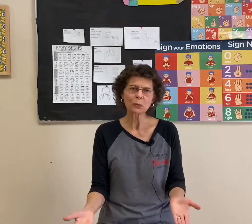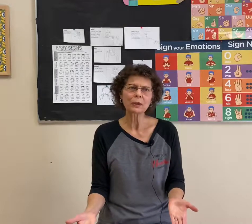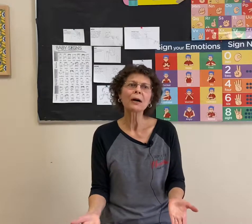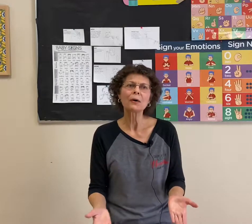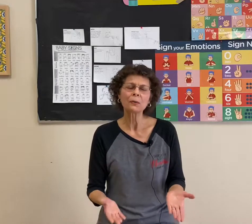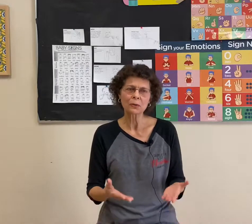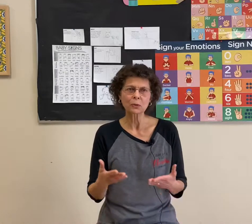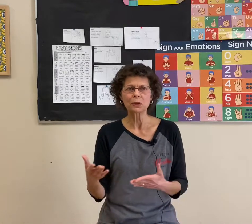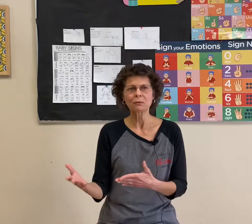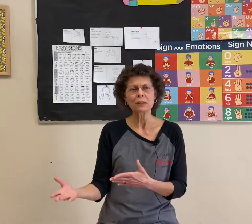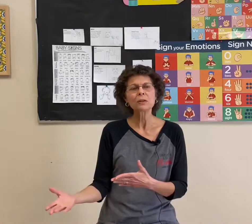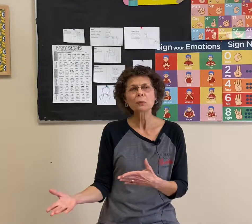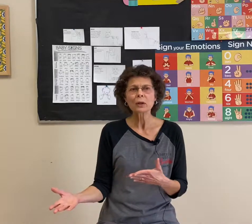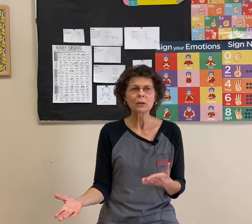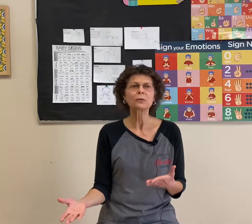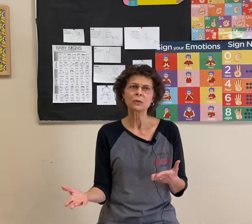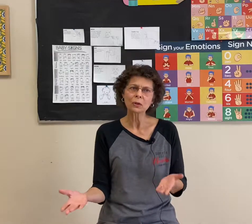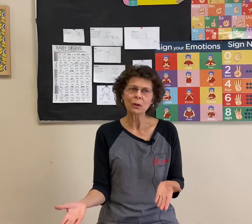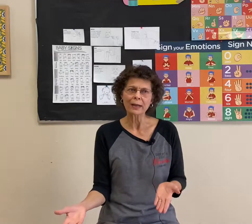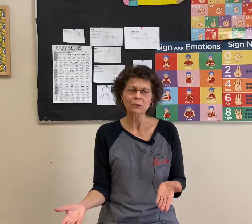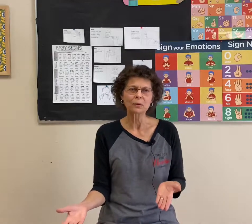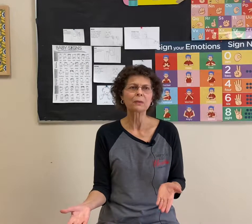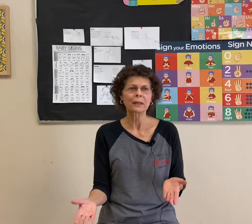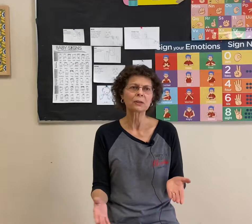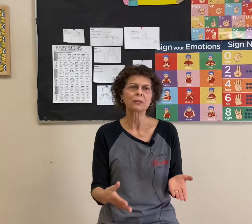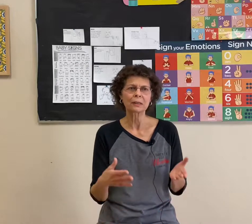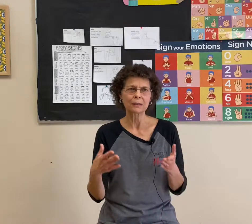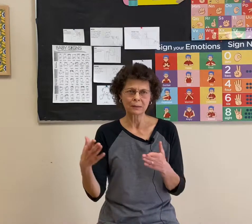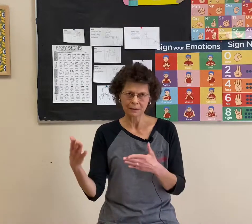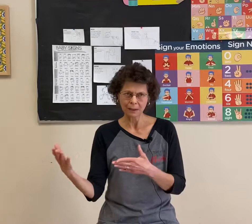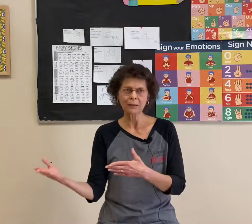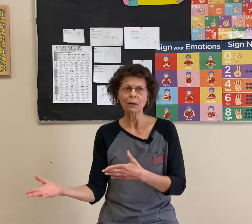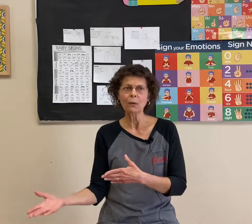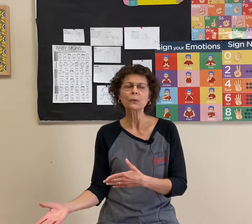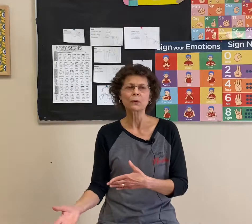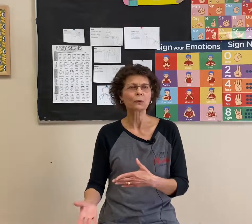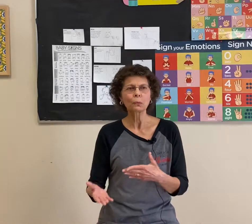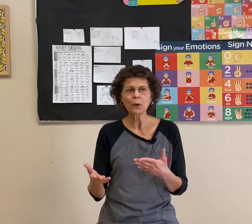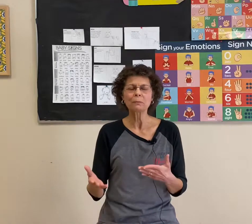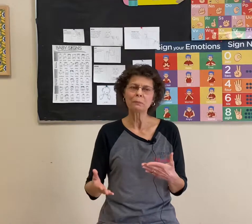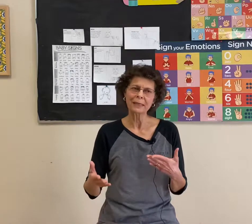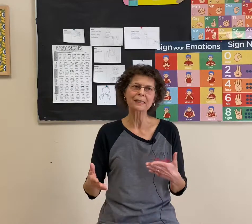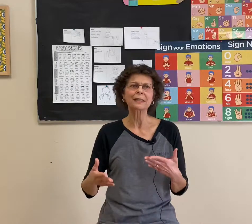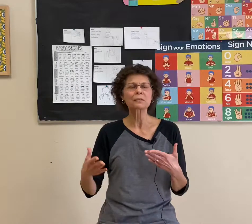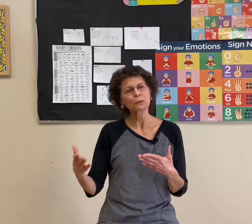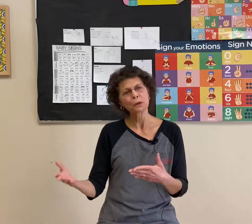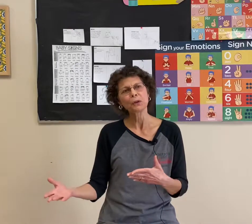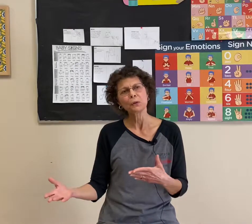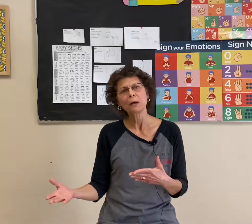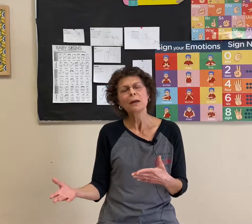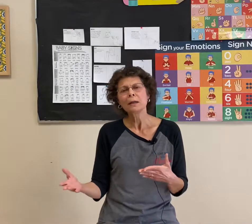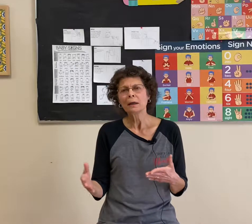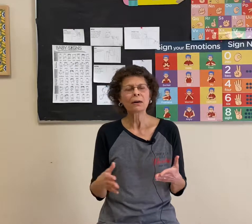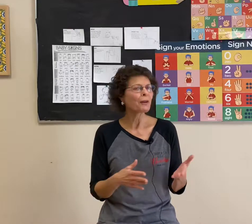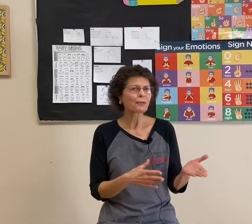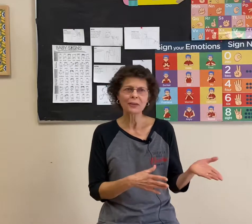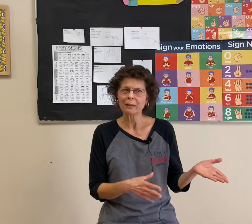know the sorts of things you want to use in your classroom as you get a little older, what makes sense for you. If you have a